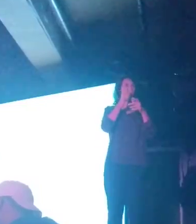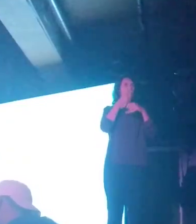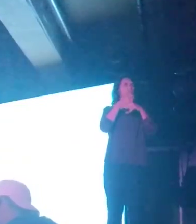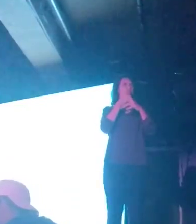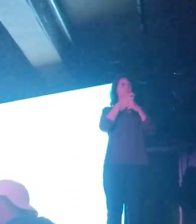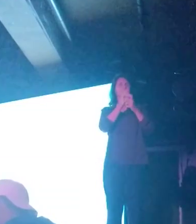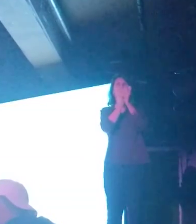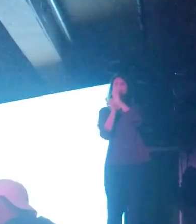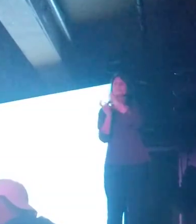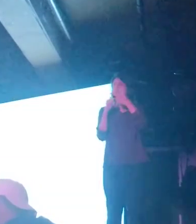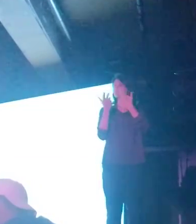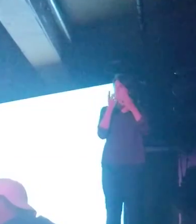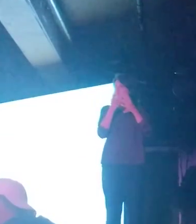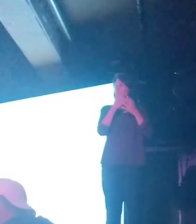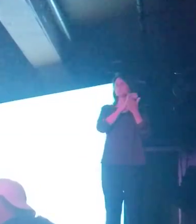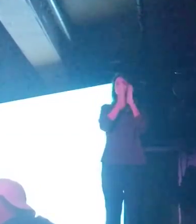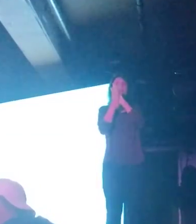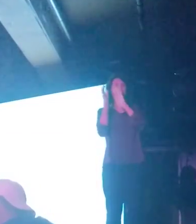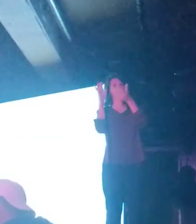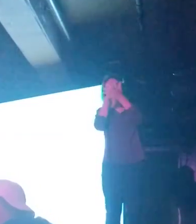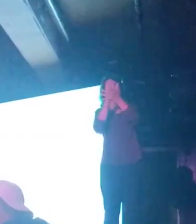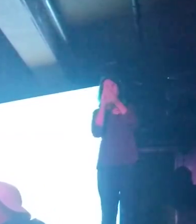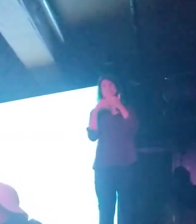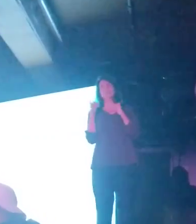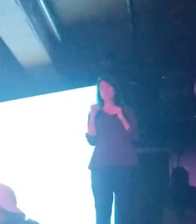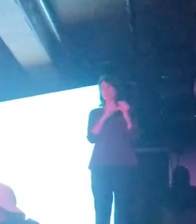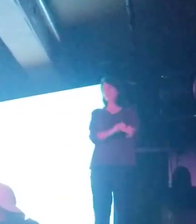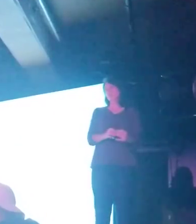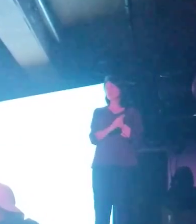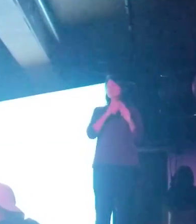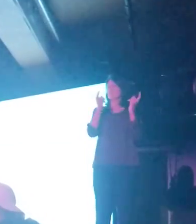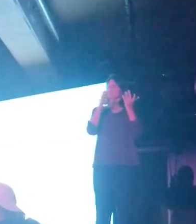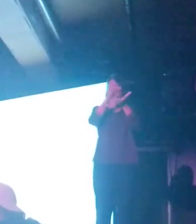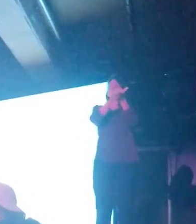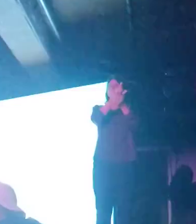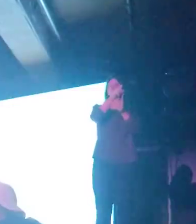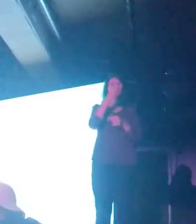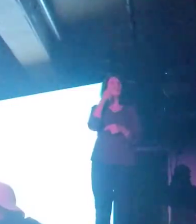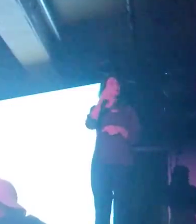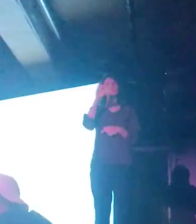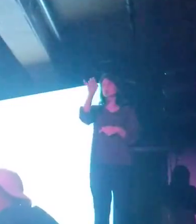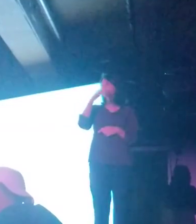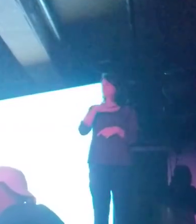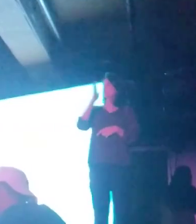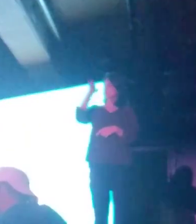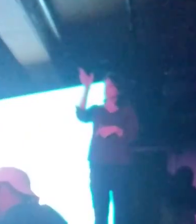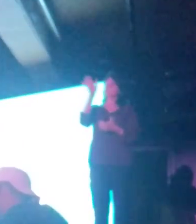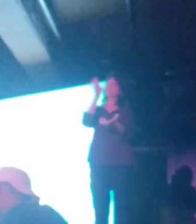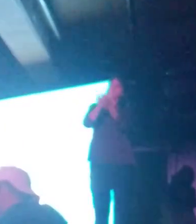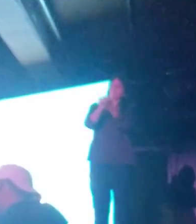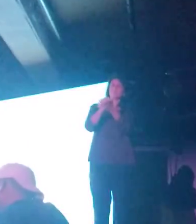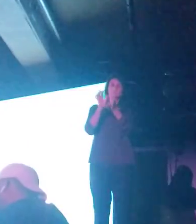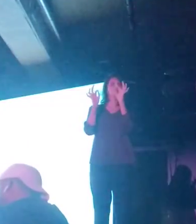marriage and still fighting about, but which she was never doubtful were going to happen. And she was an engineer.